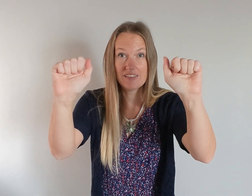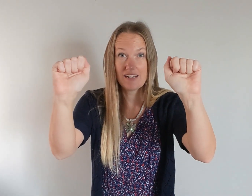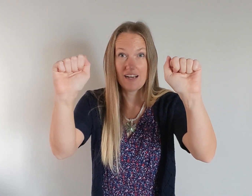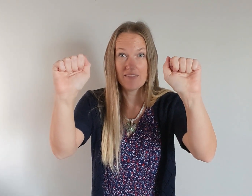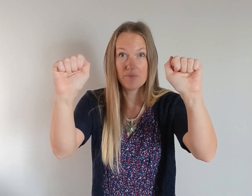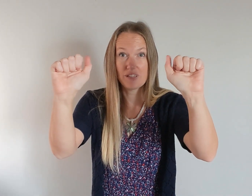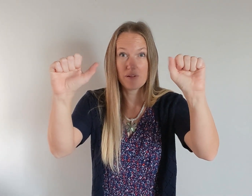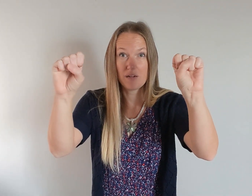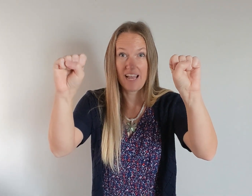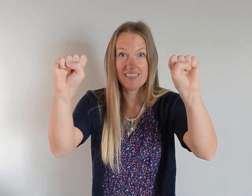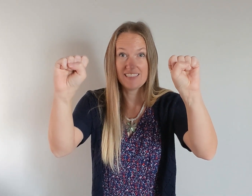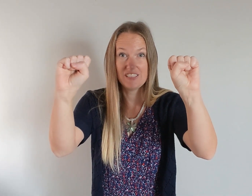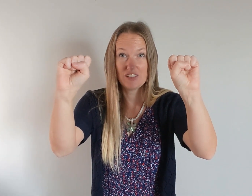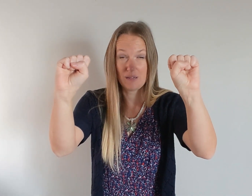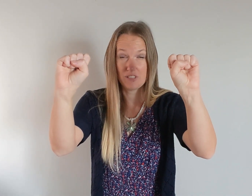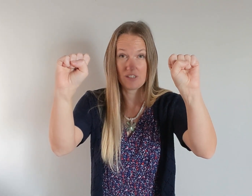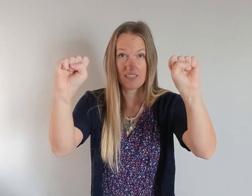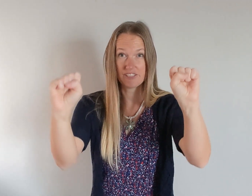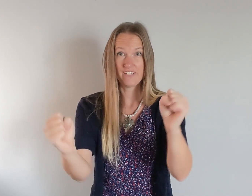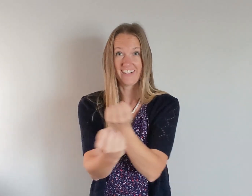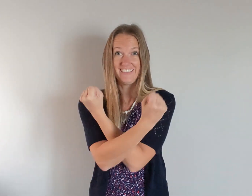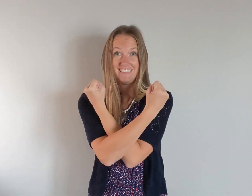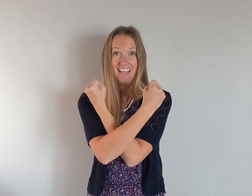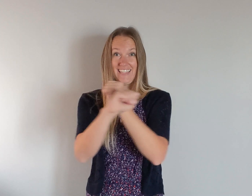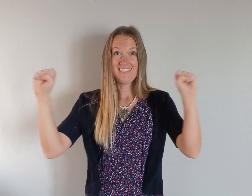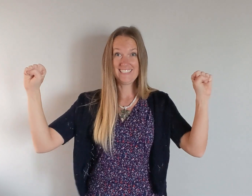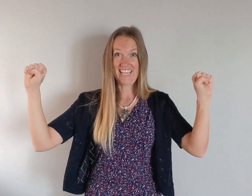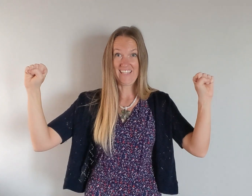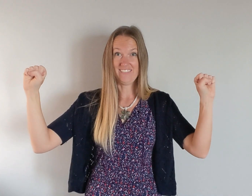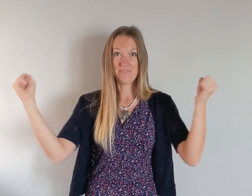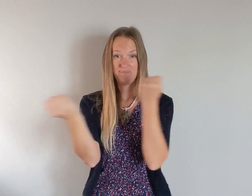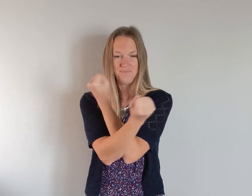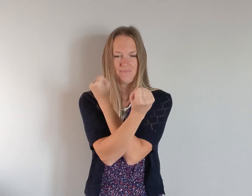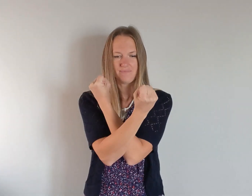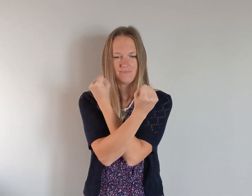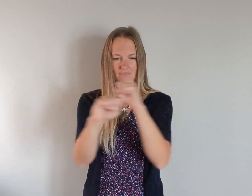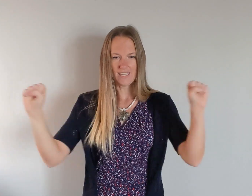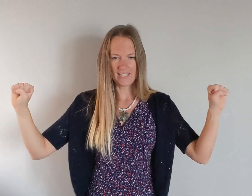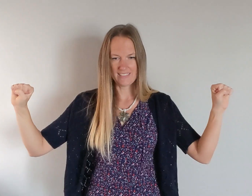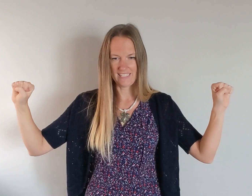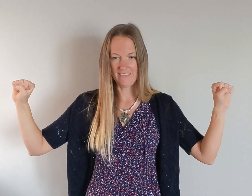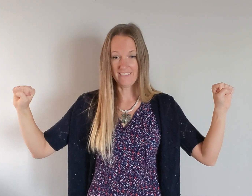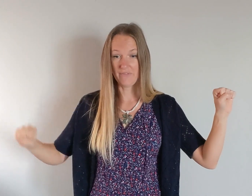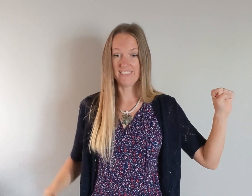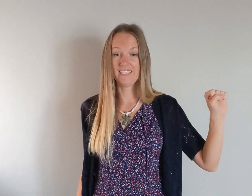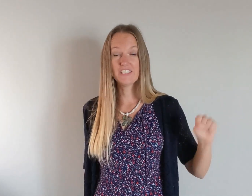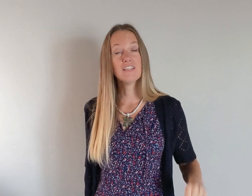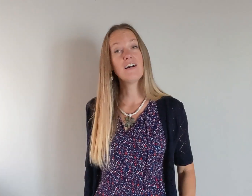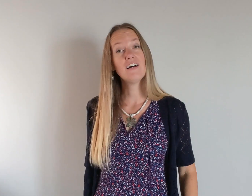your thumbs are up here, but S's, your thumbs are across your fingers. Saves. Okay, saves. And we sing to the God